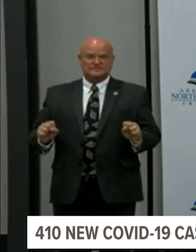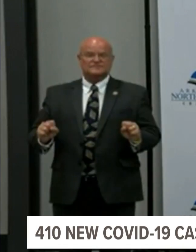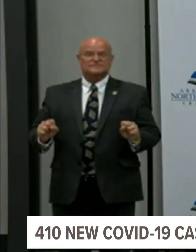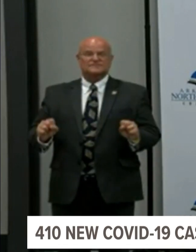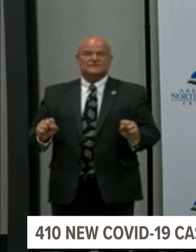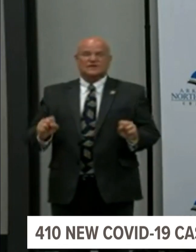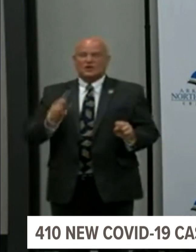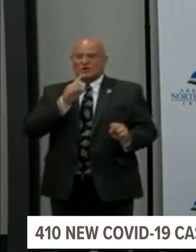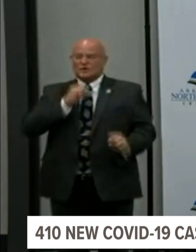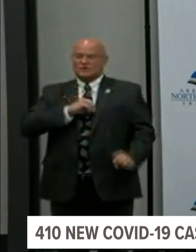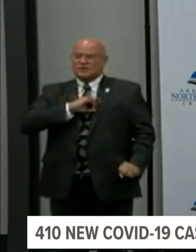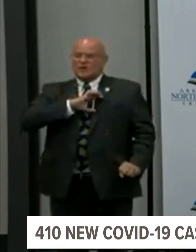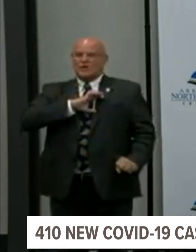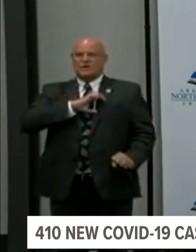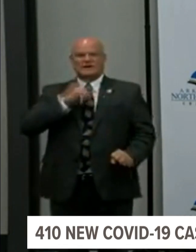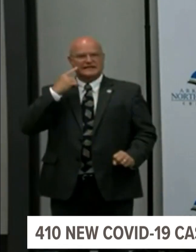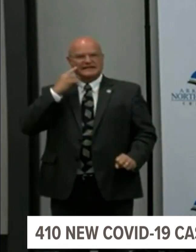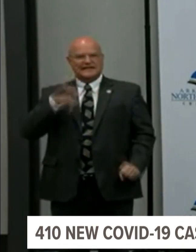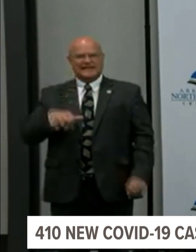very heartening to hear that.